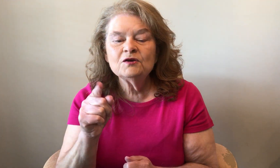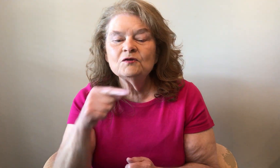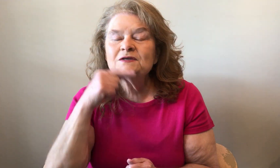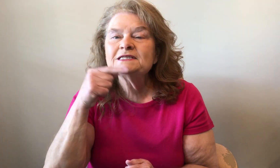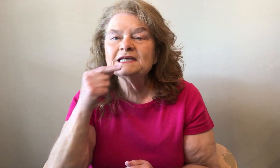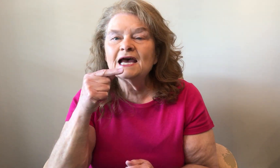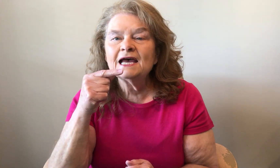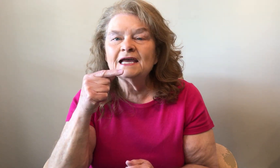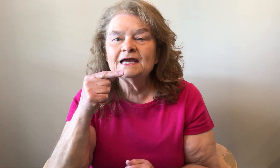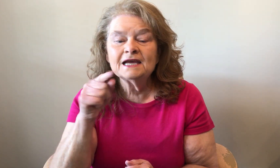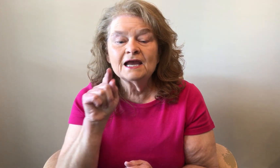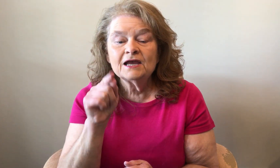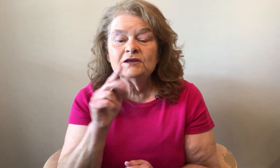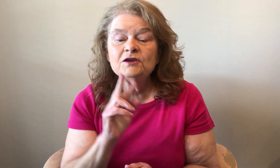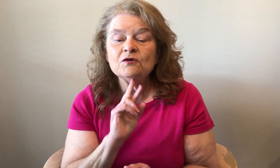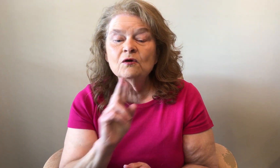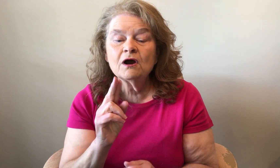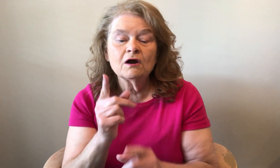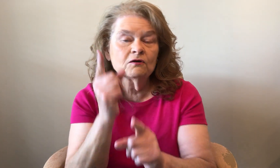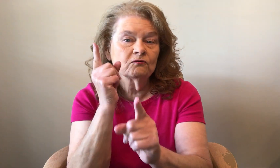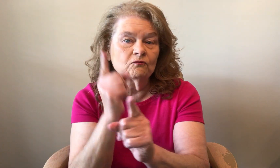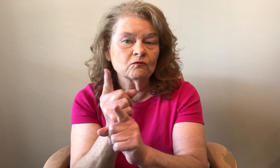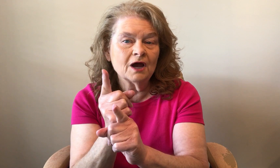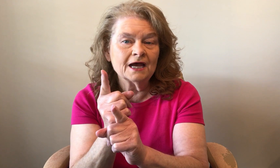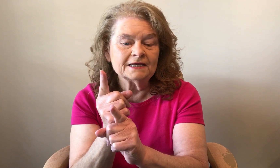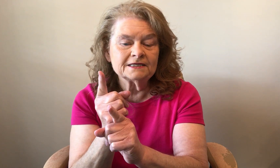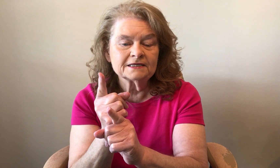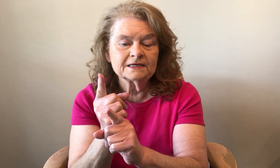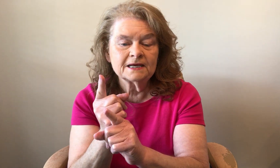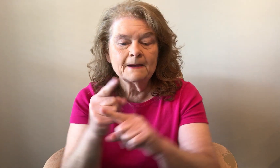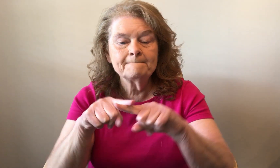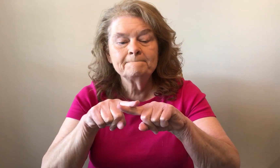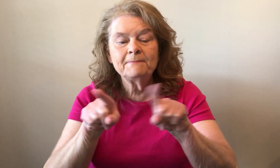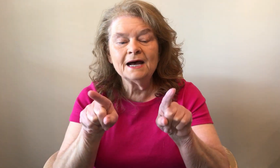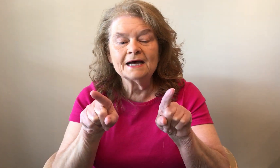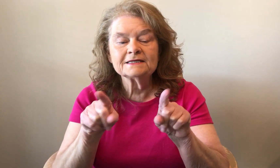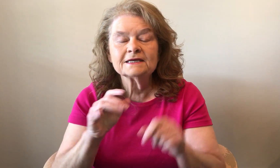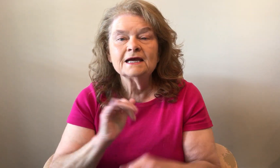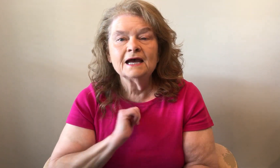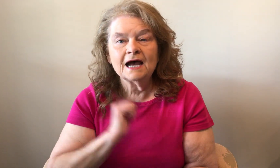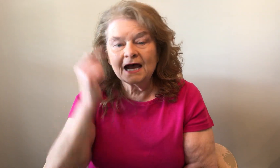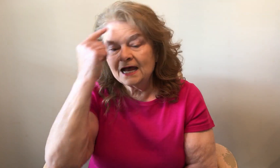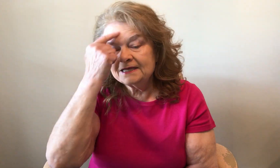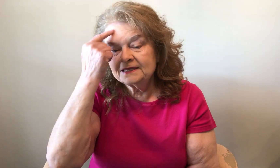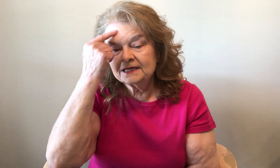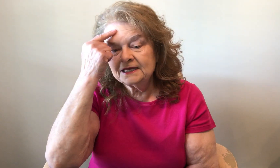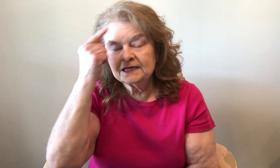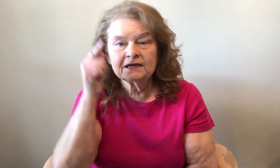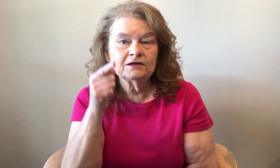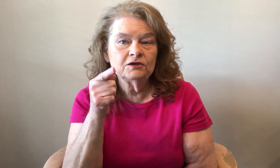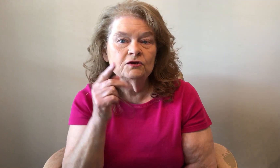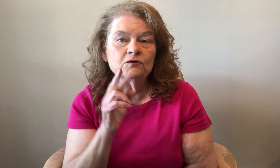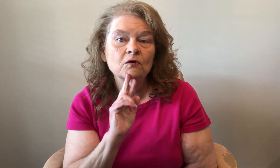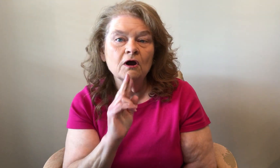You say you are right, but I think you